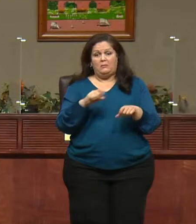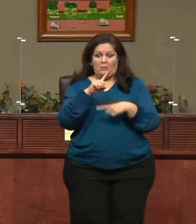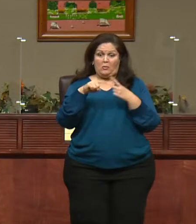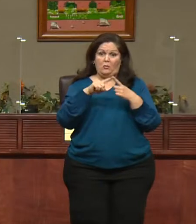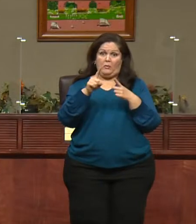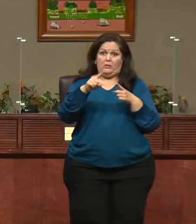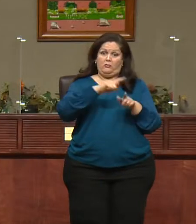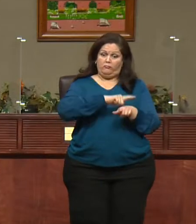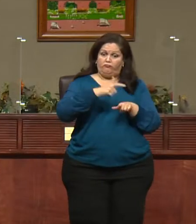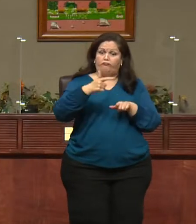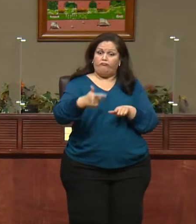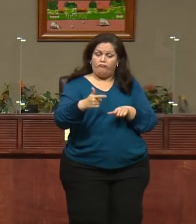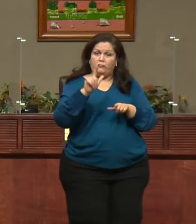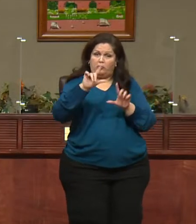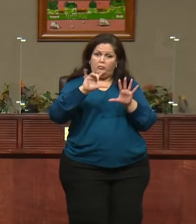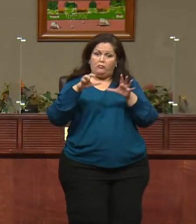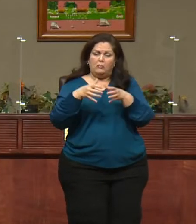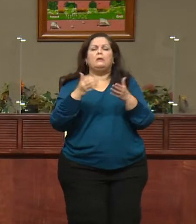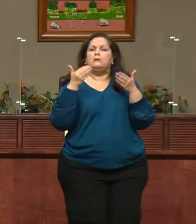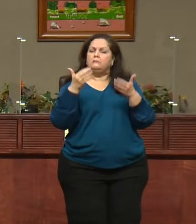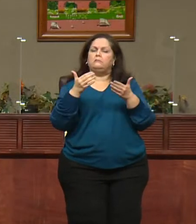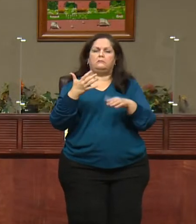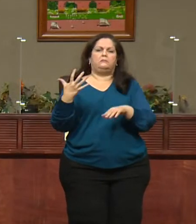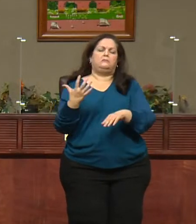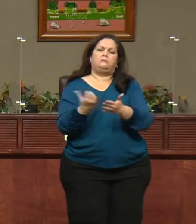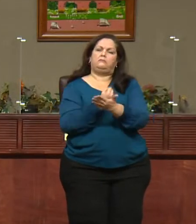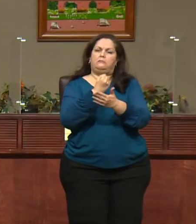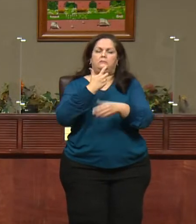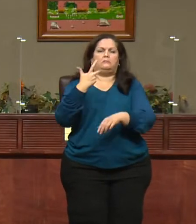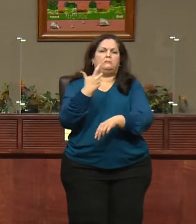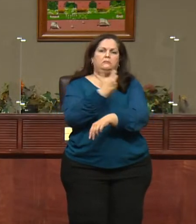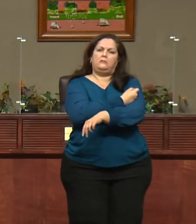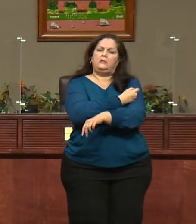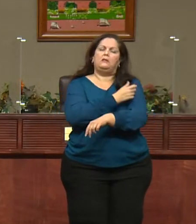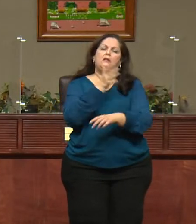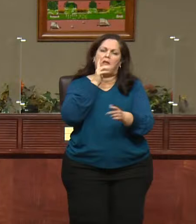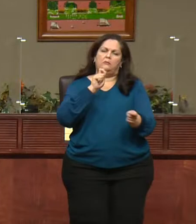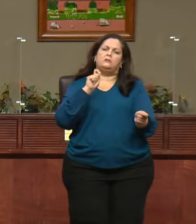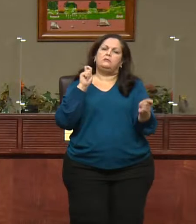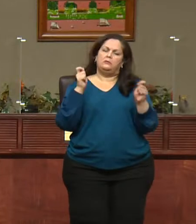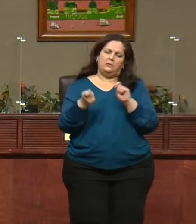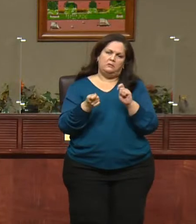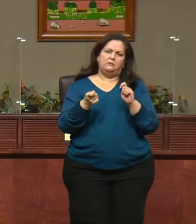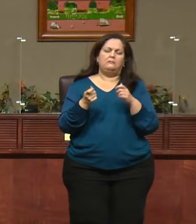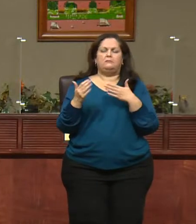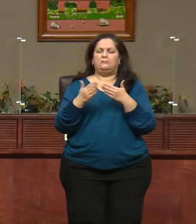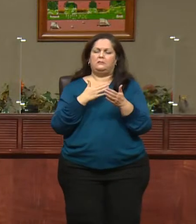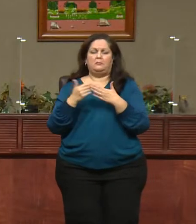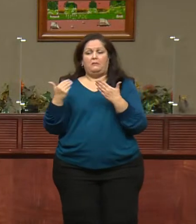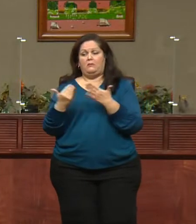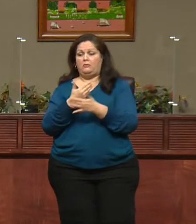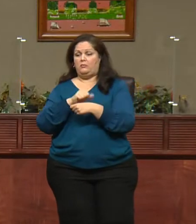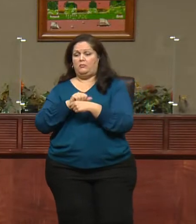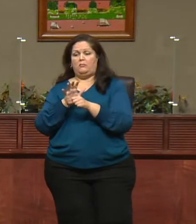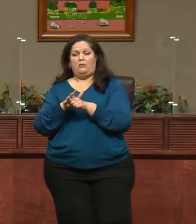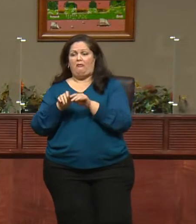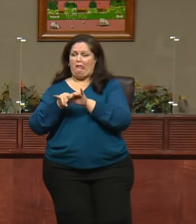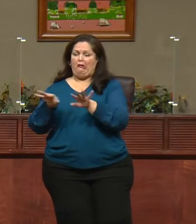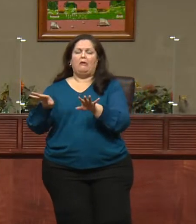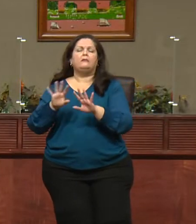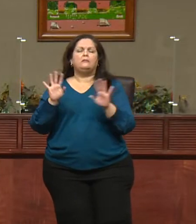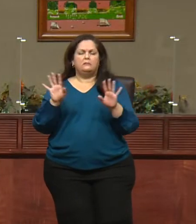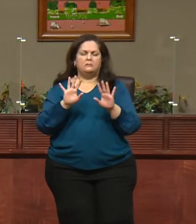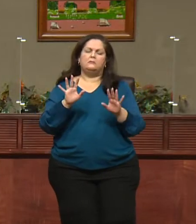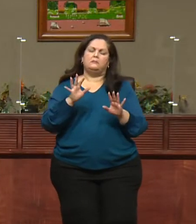the vaccine, access the vaccine. In this changing environment with the variants, it is important to get vaccinated as quickly